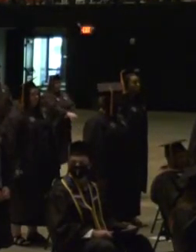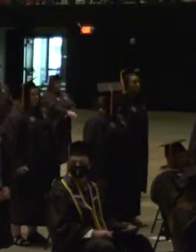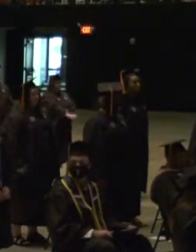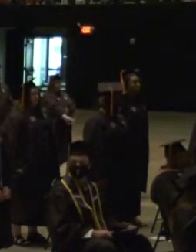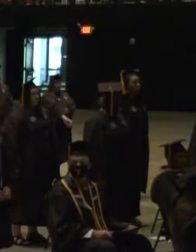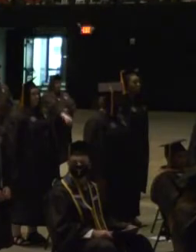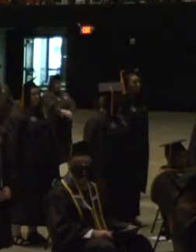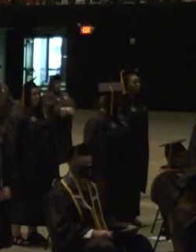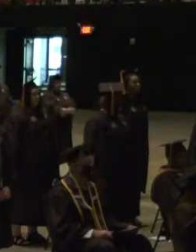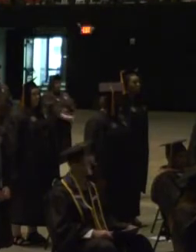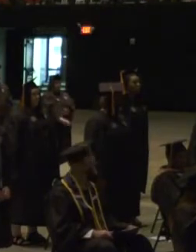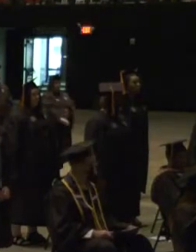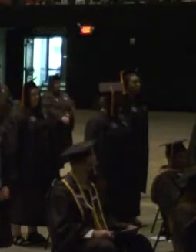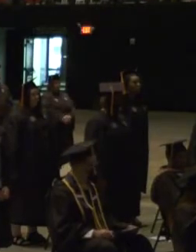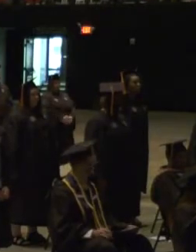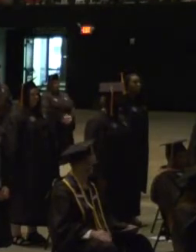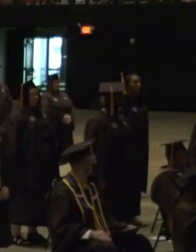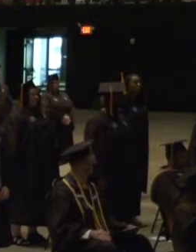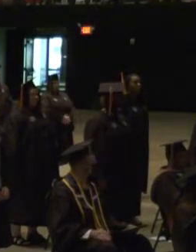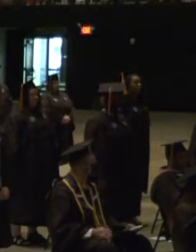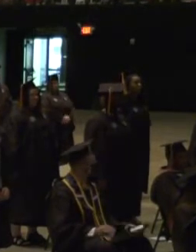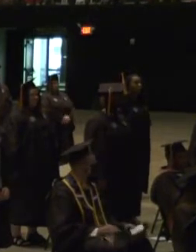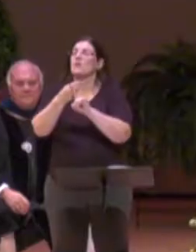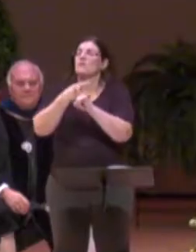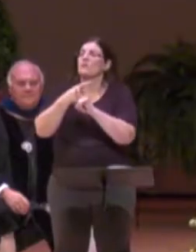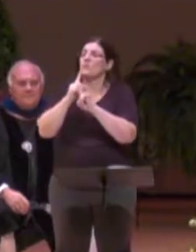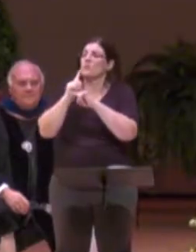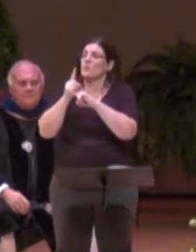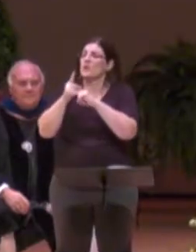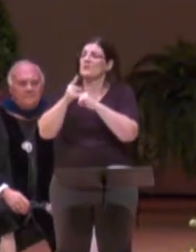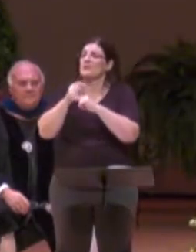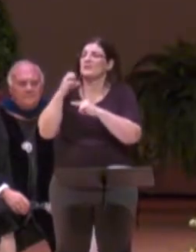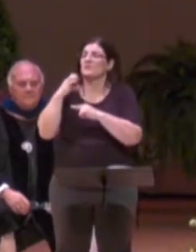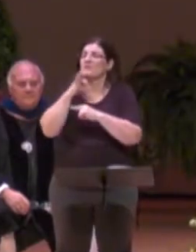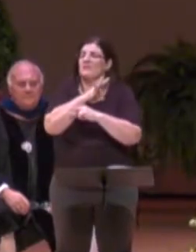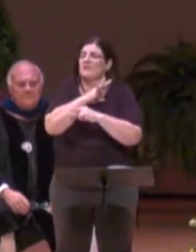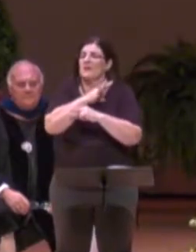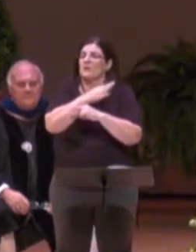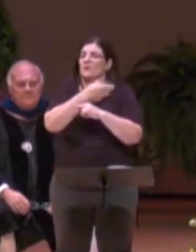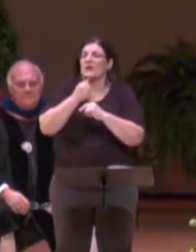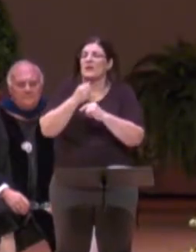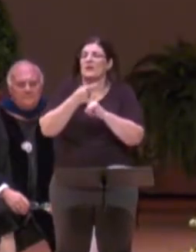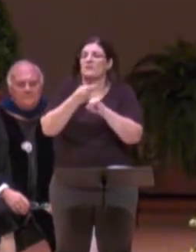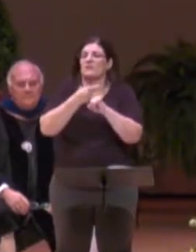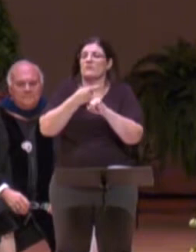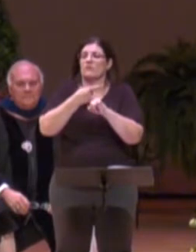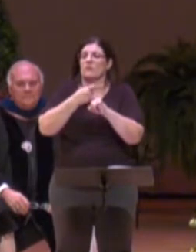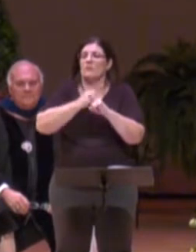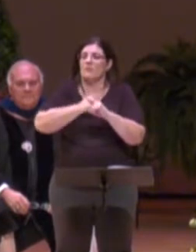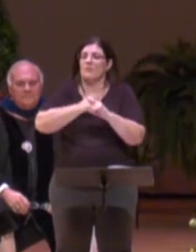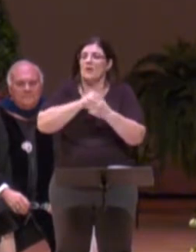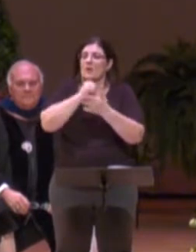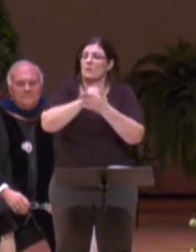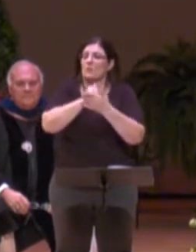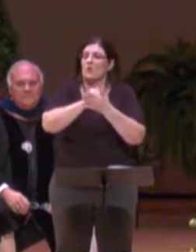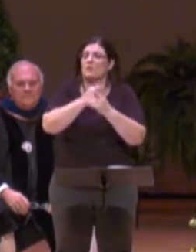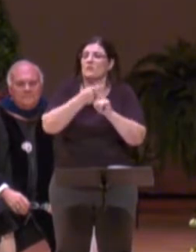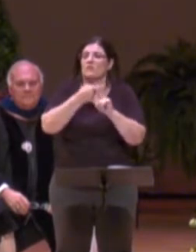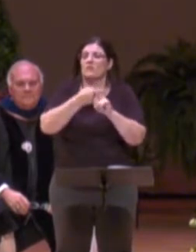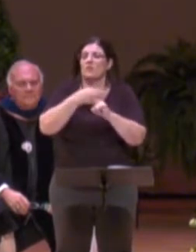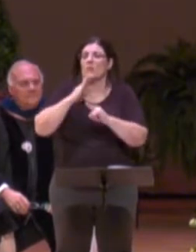conferred. Upon the recommendation of the faculty and approval by the Chief Academic Officer and by the authority vested in me by the